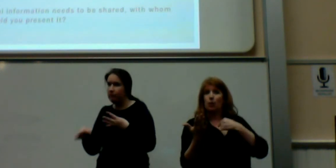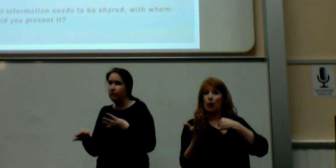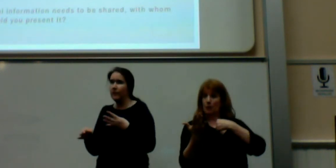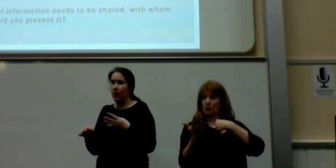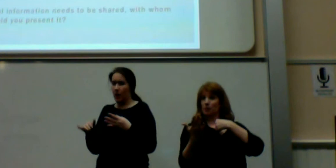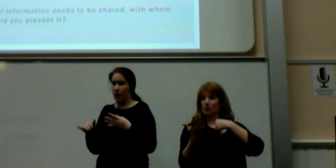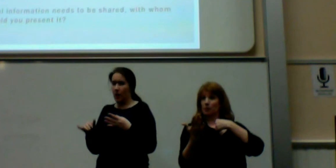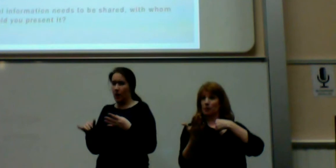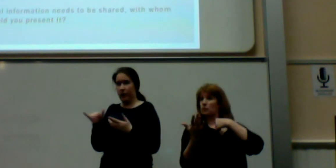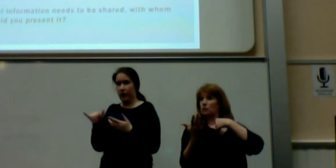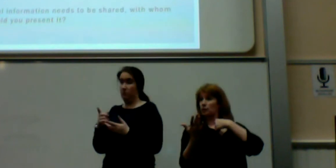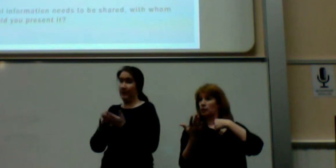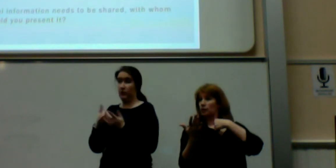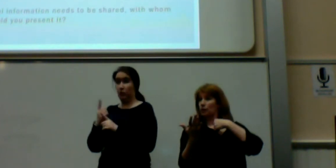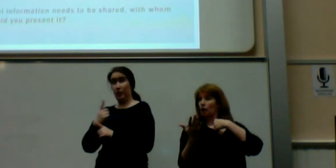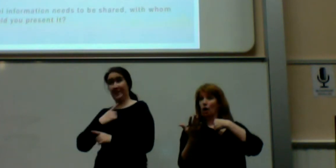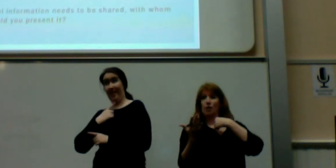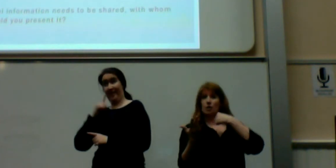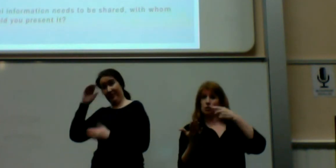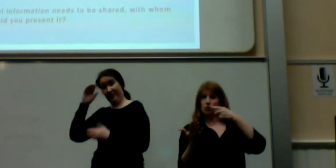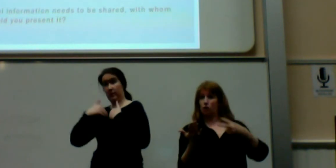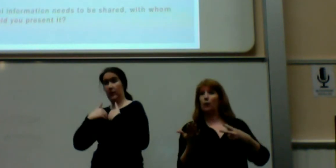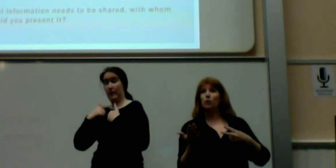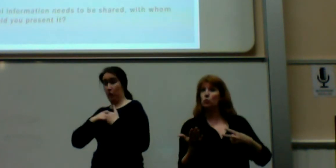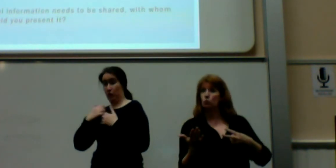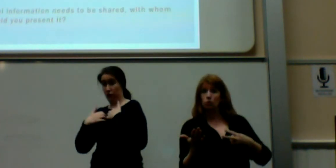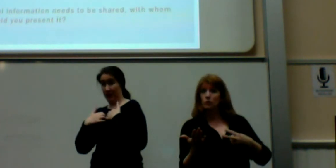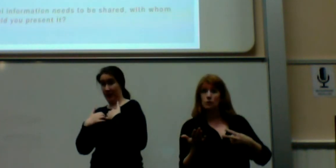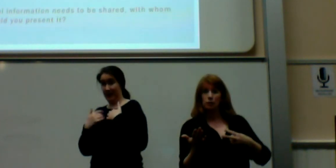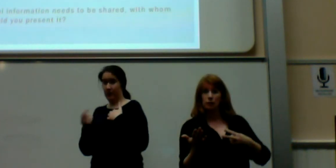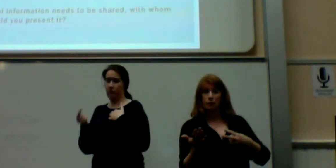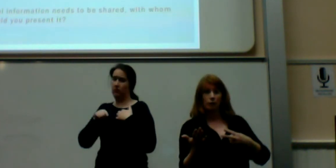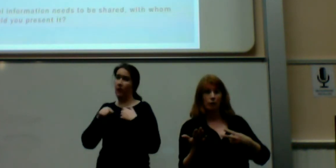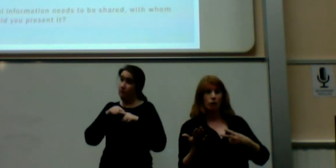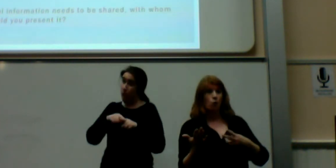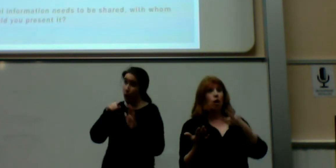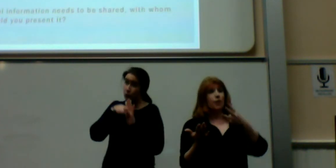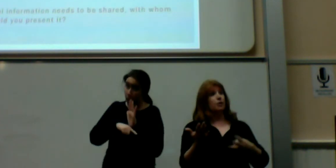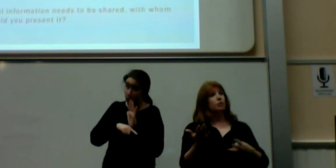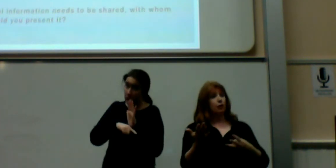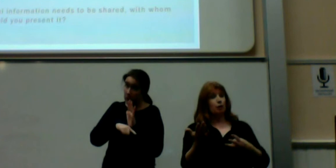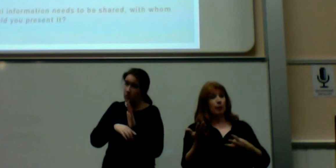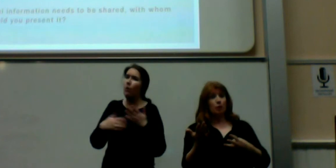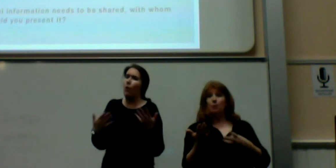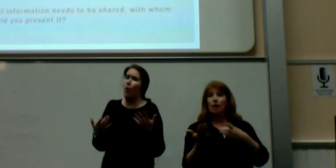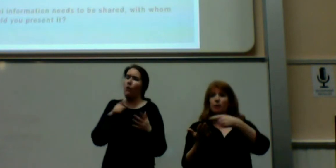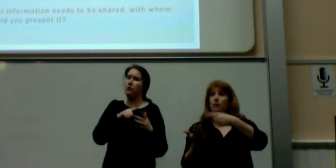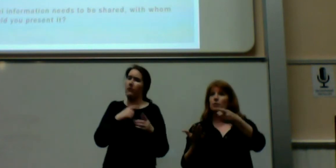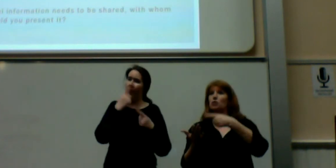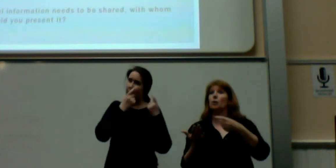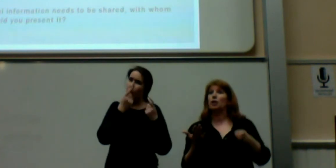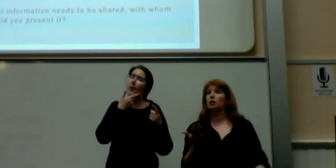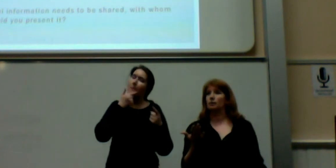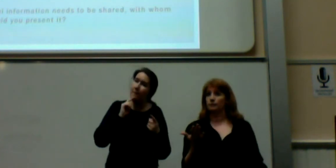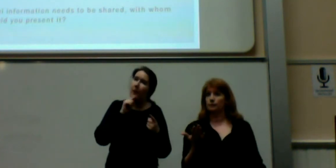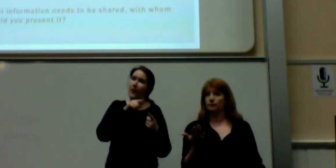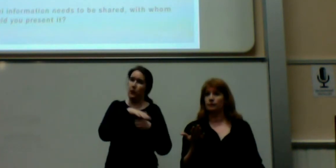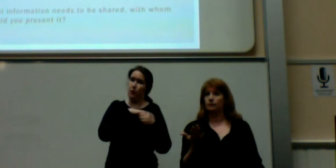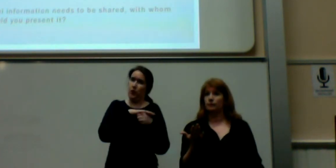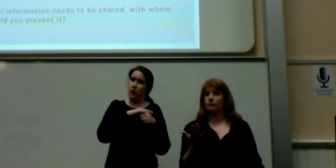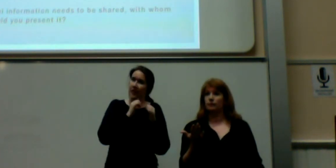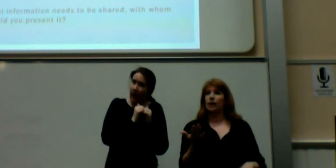concerned about themselves? Are they concerned about the rules? Or are they concerned about the people in the